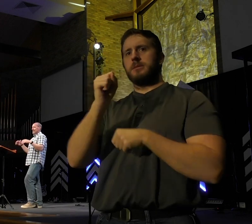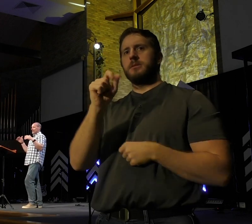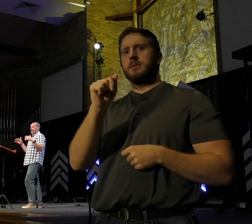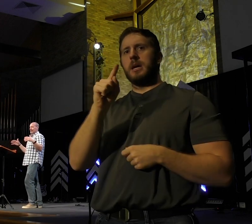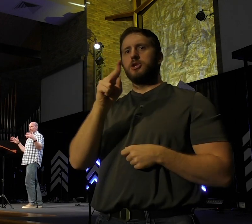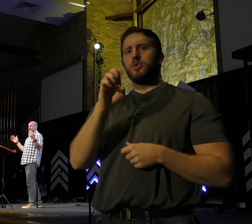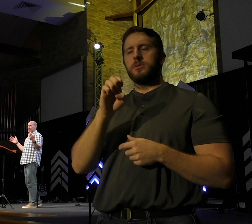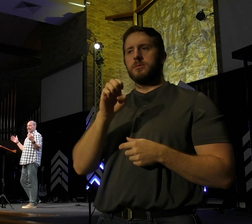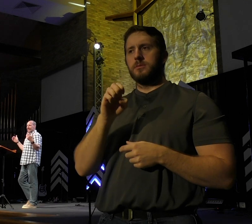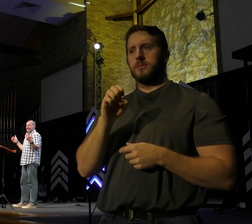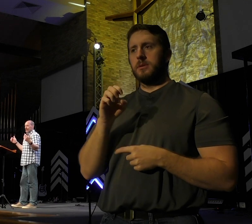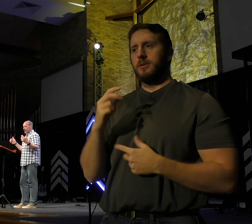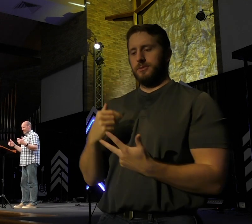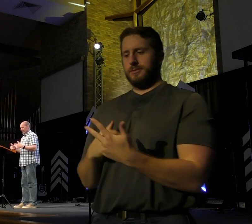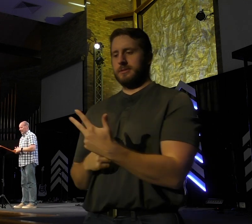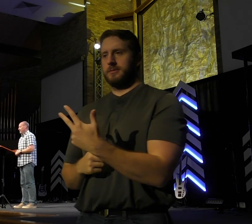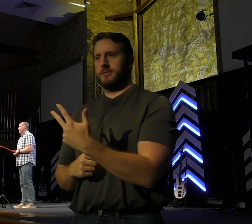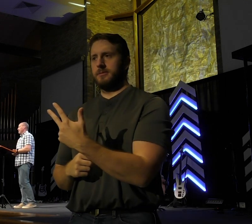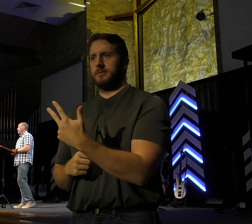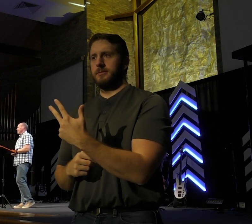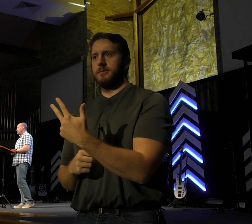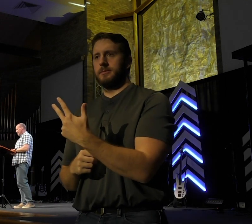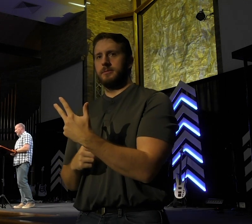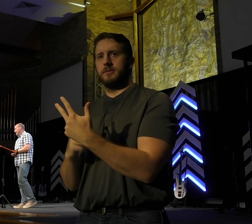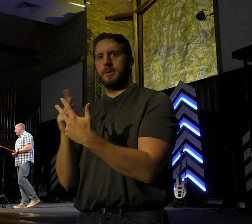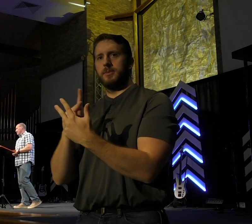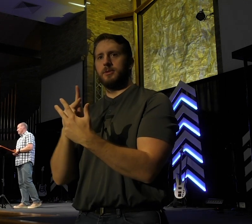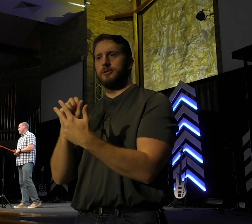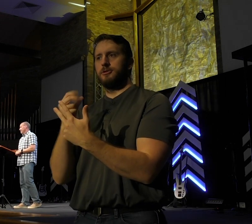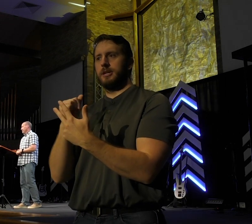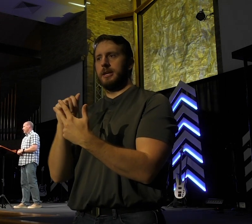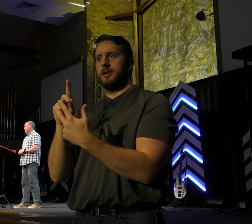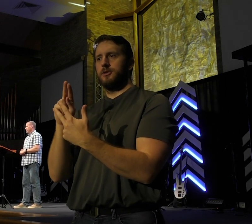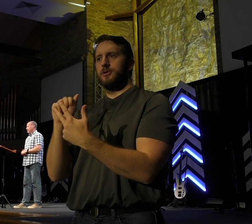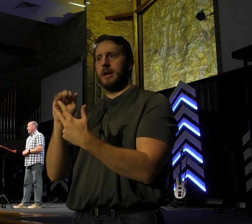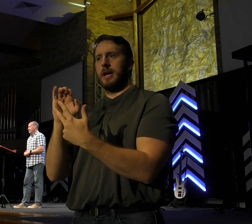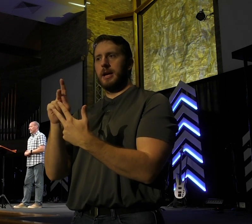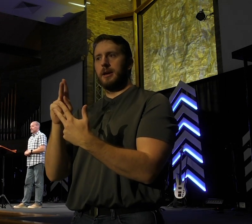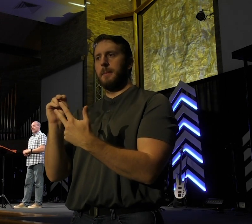And there is Shadrach, Meshach, and Abednego